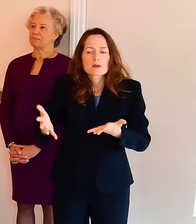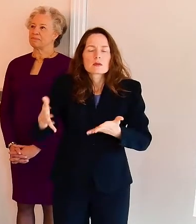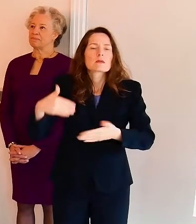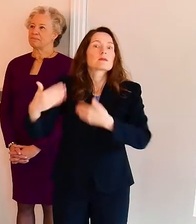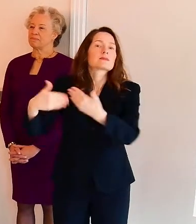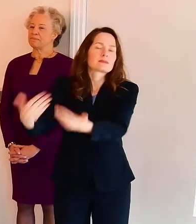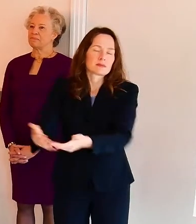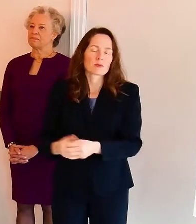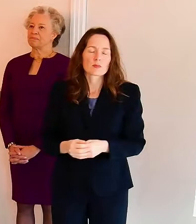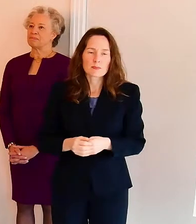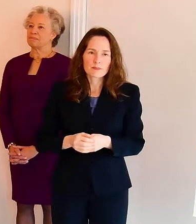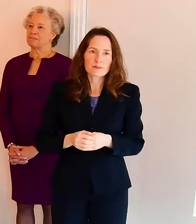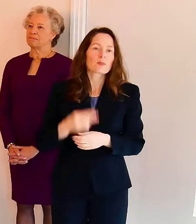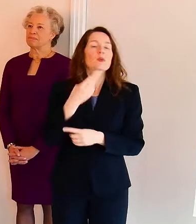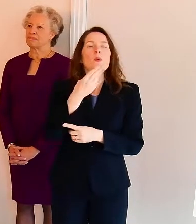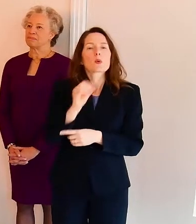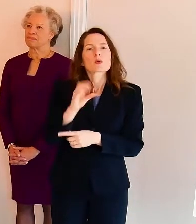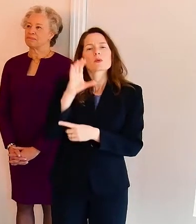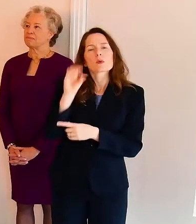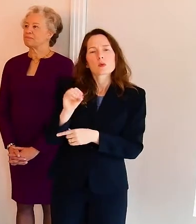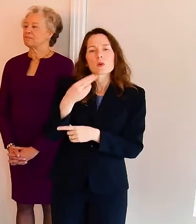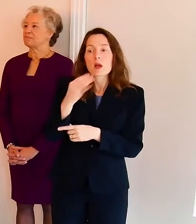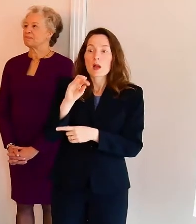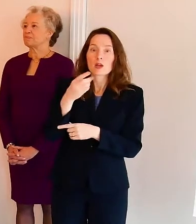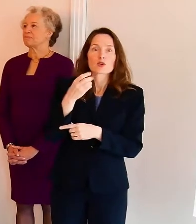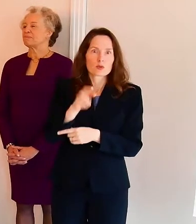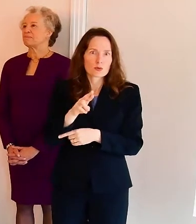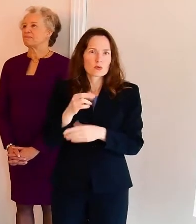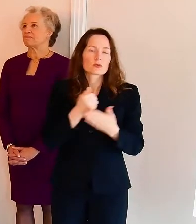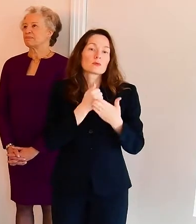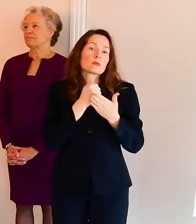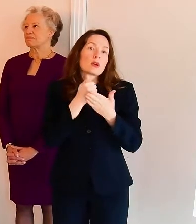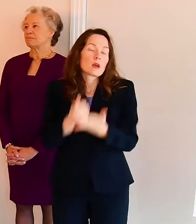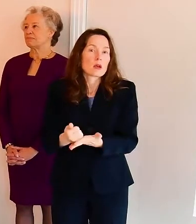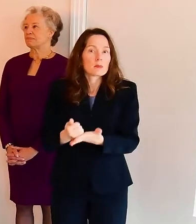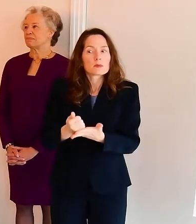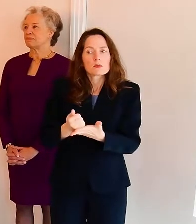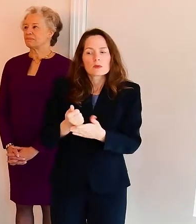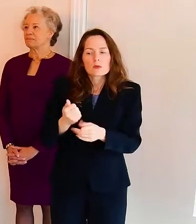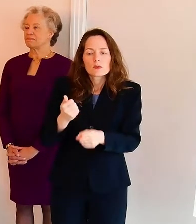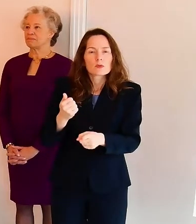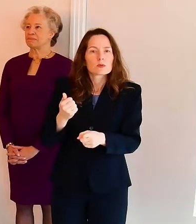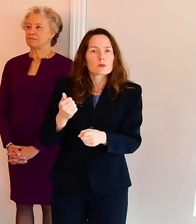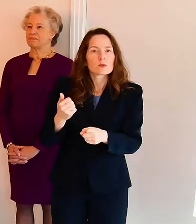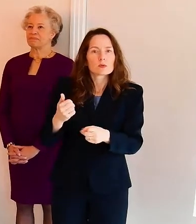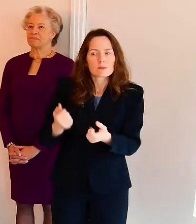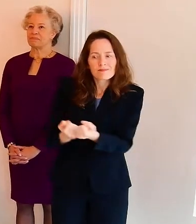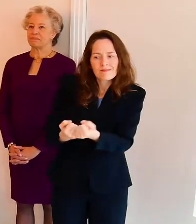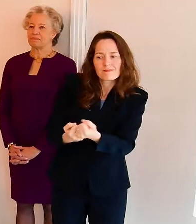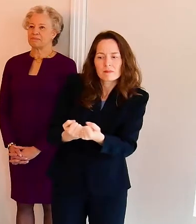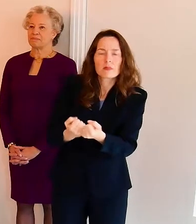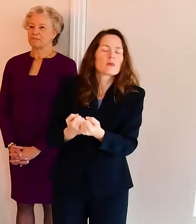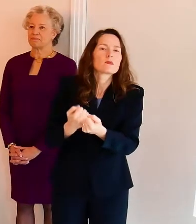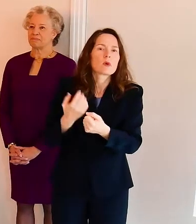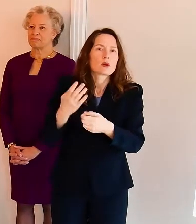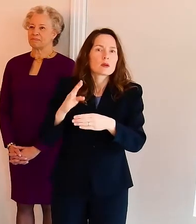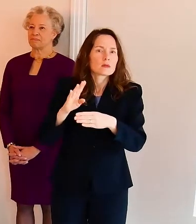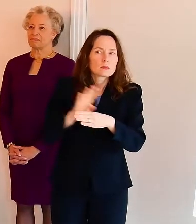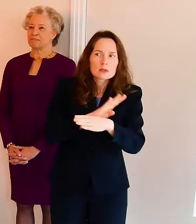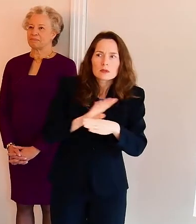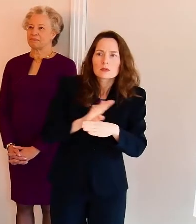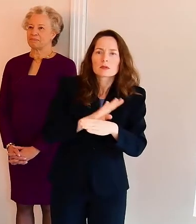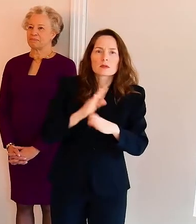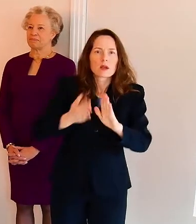historically underserved entrepreneurs the essentials of business planning, operations, credit